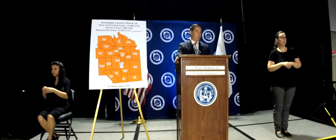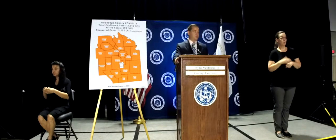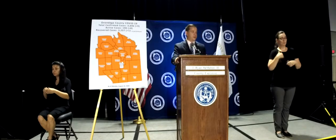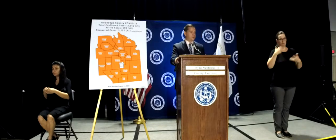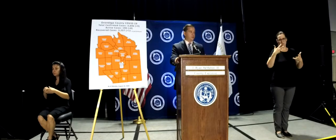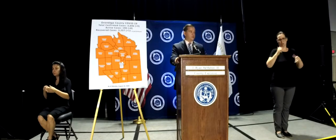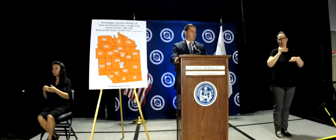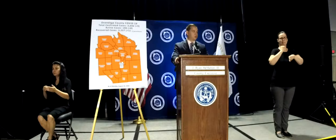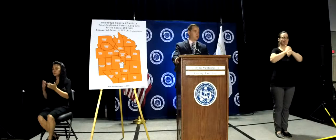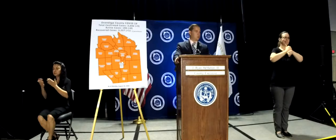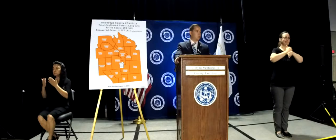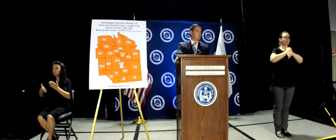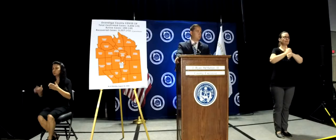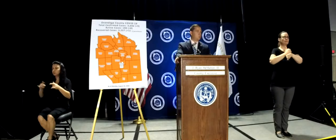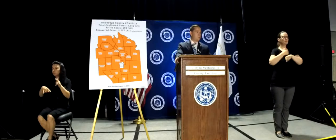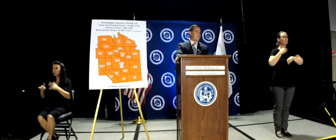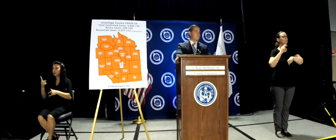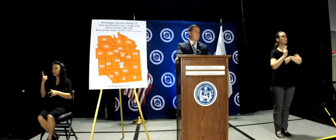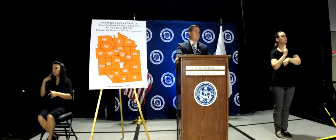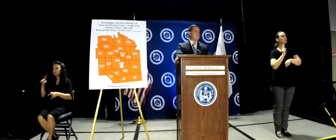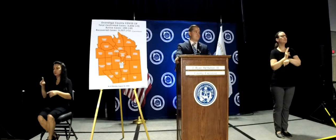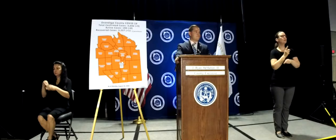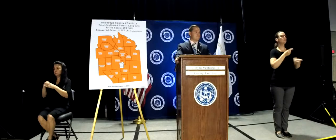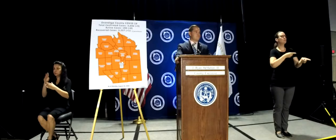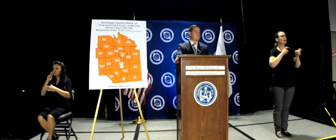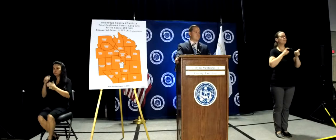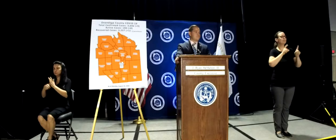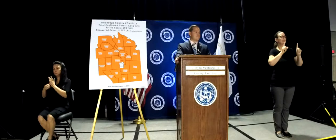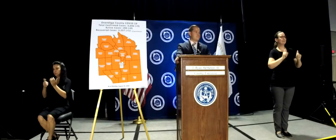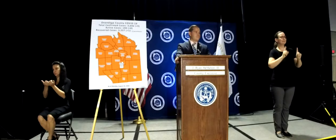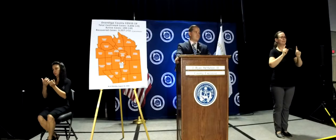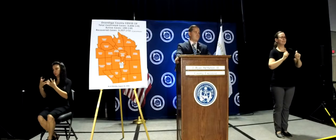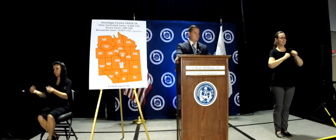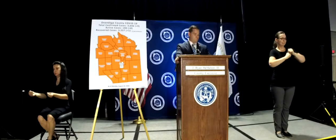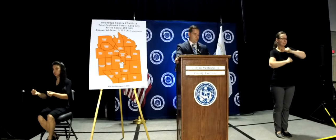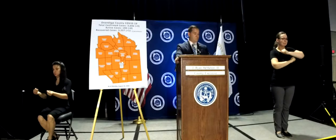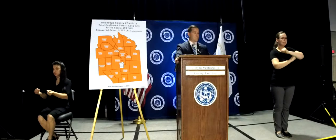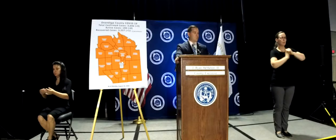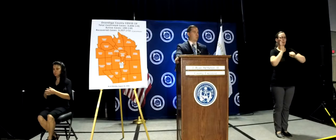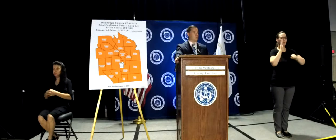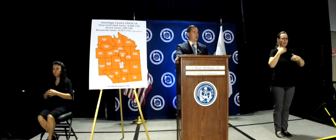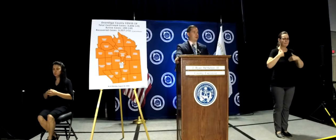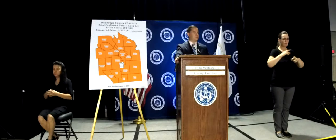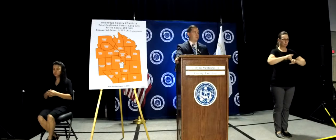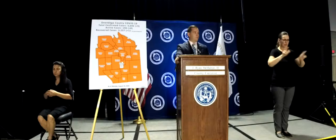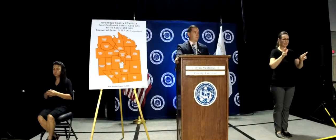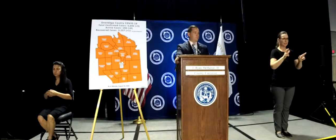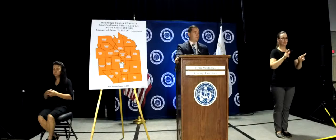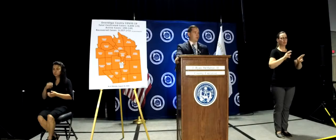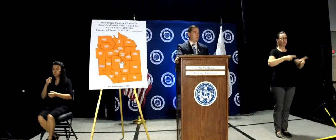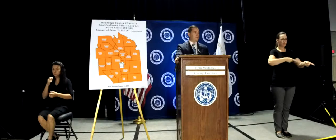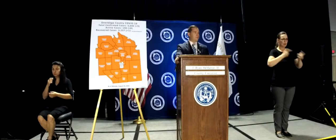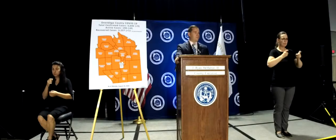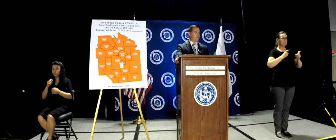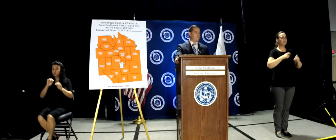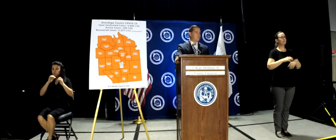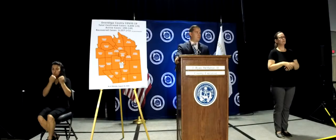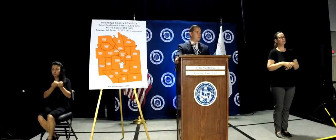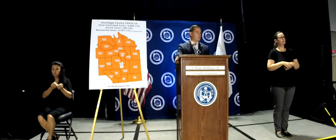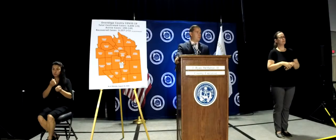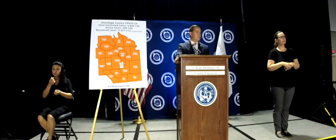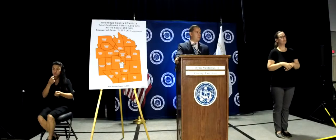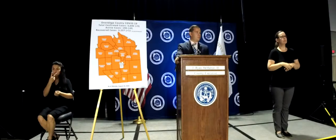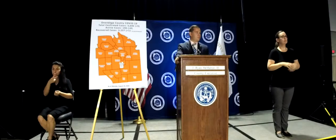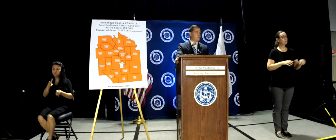of our rapid testing infrastructure as well. Did the county buy a second Rheonics machine? We did. Yeah. And